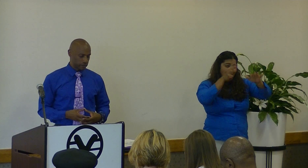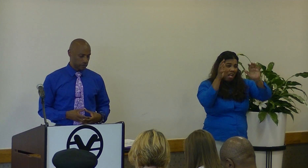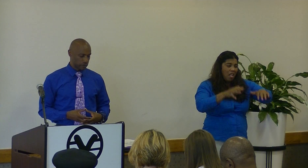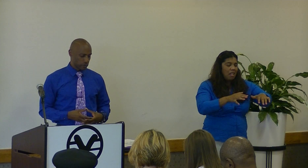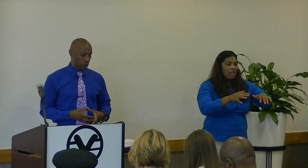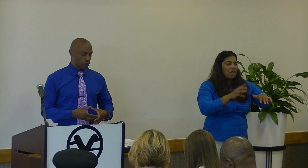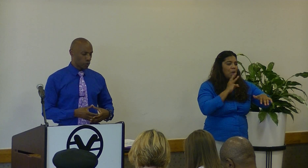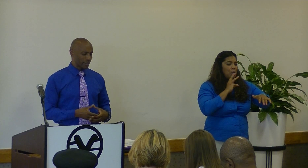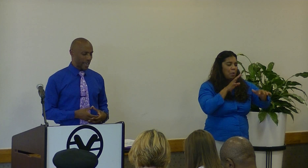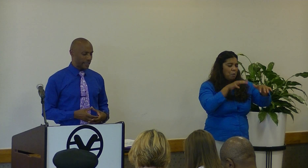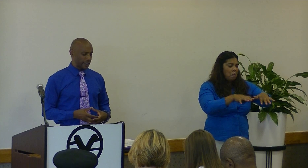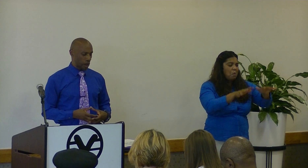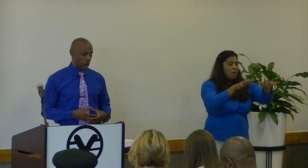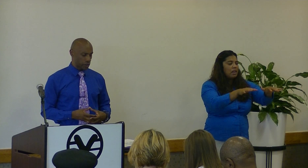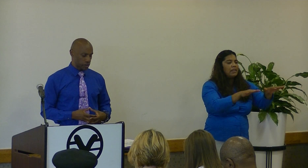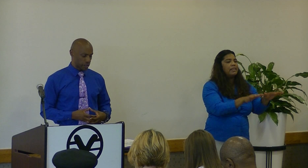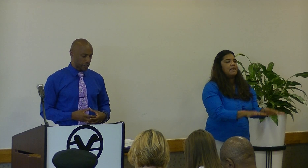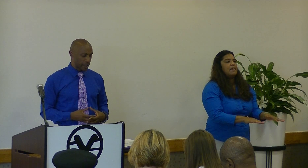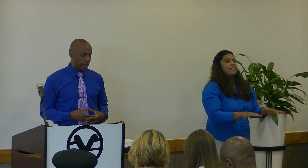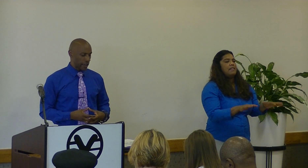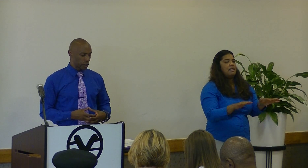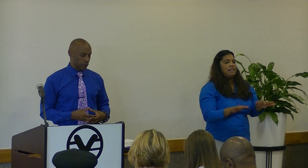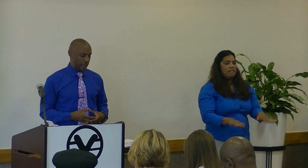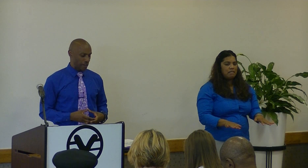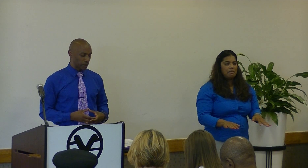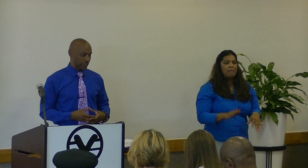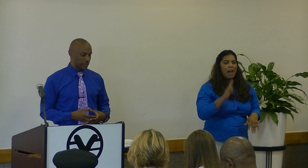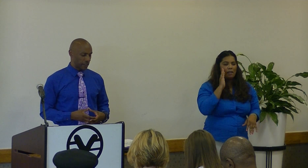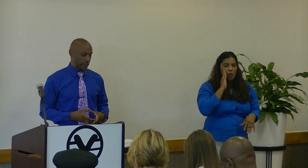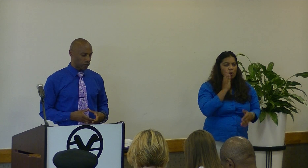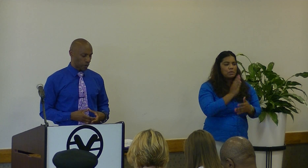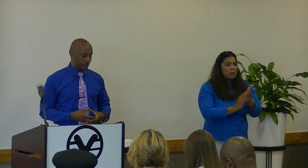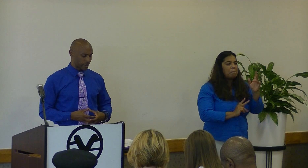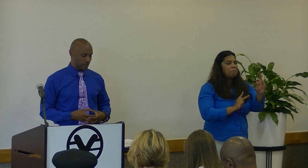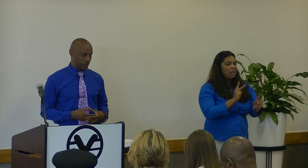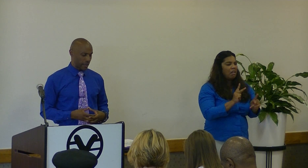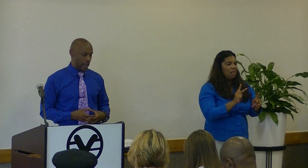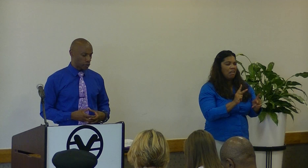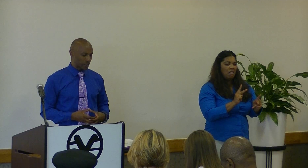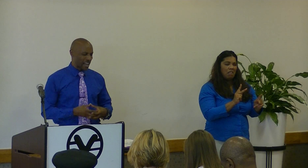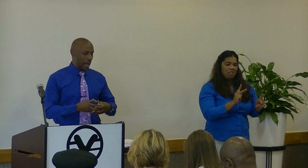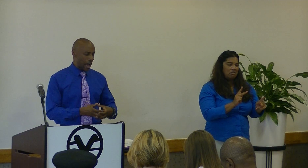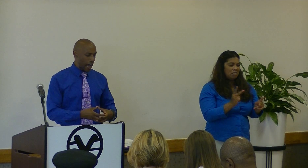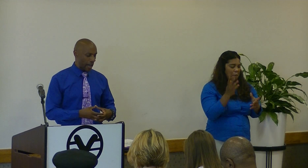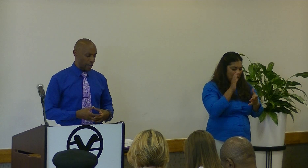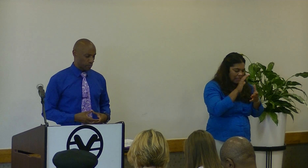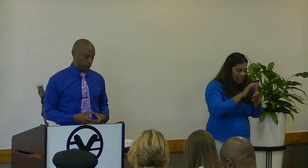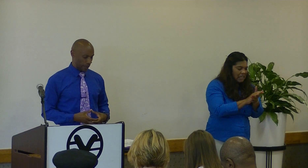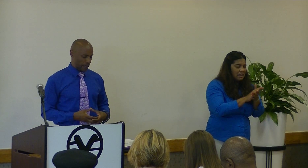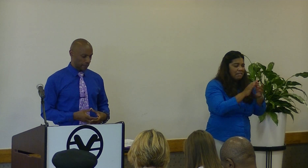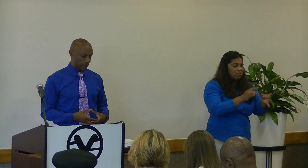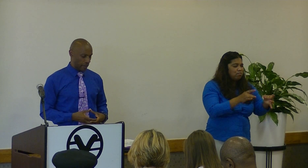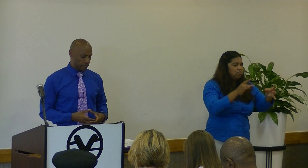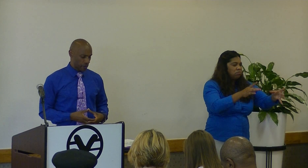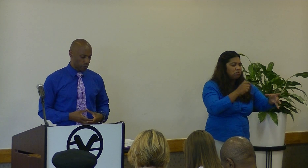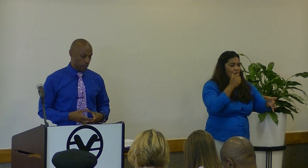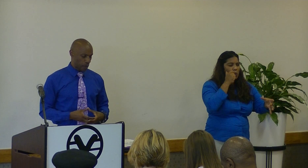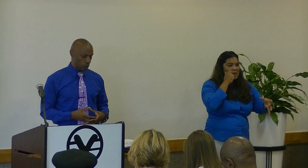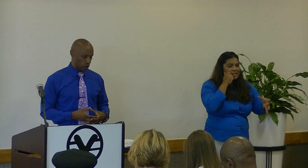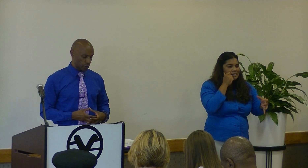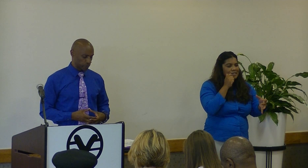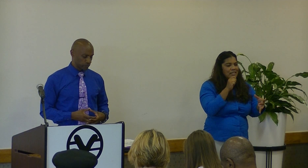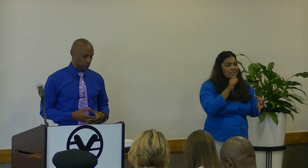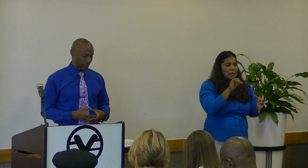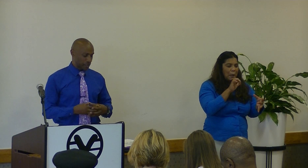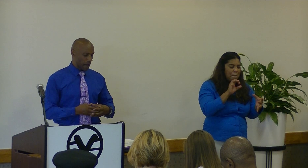dead. Those who are dead in consciousness, ignorant and believing in racism and hatred, I bring life through